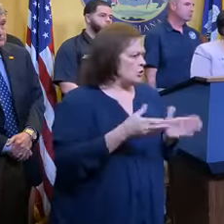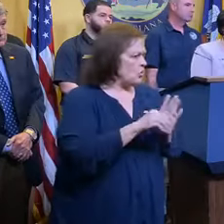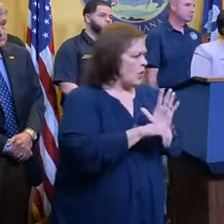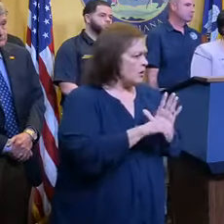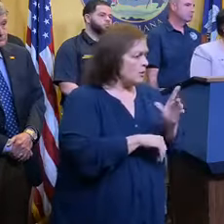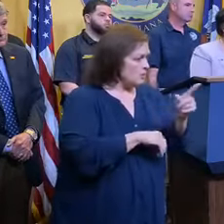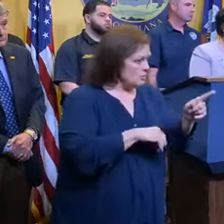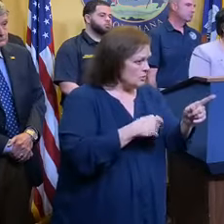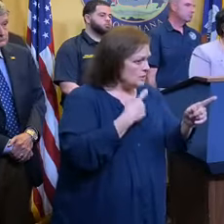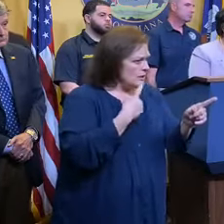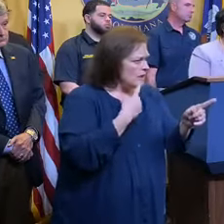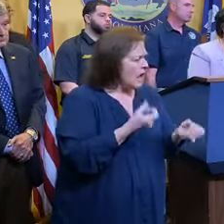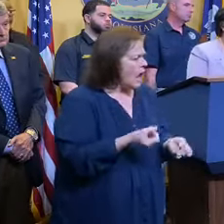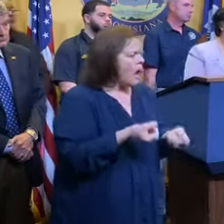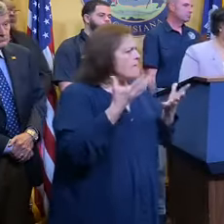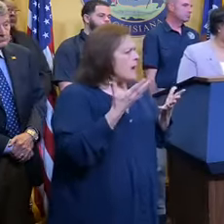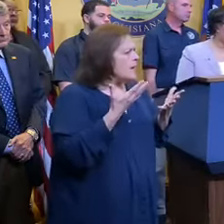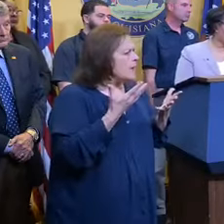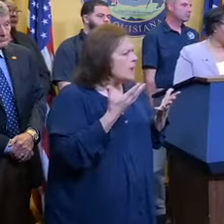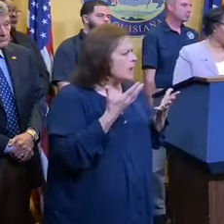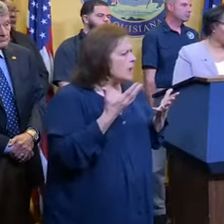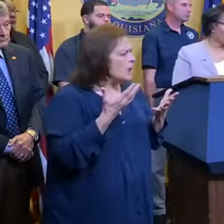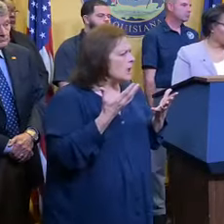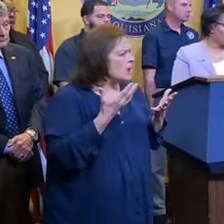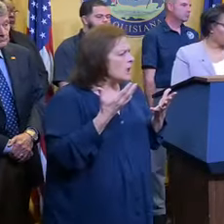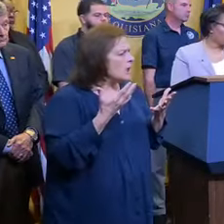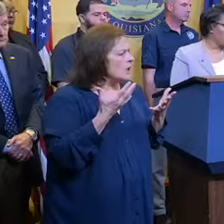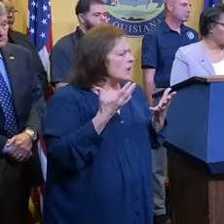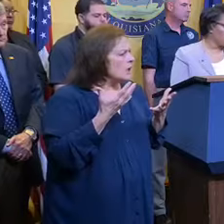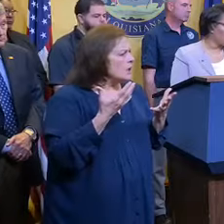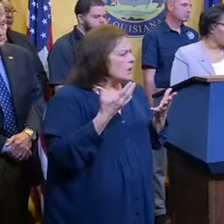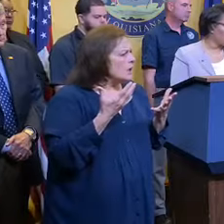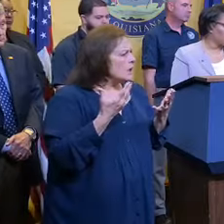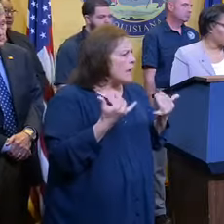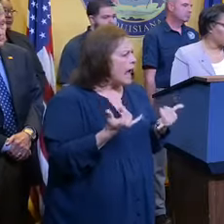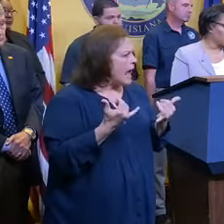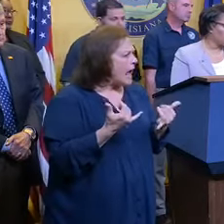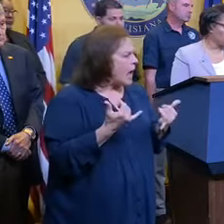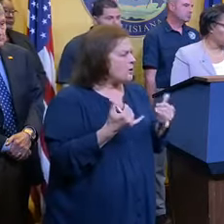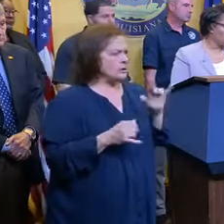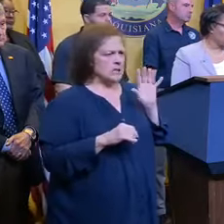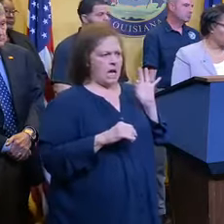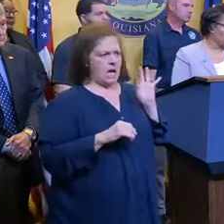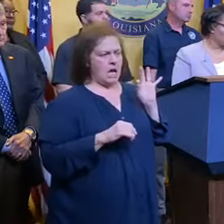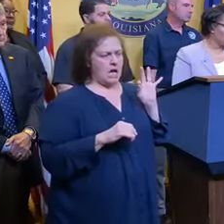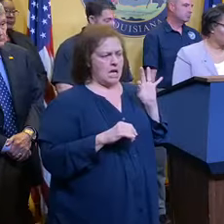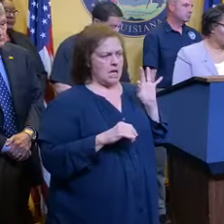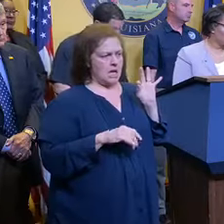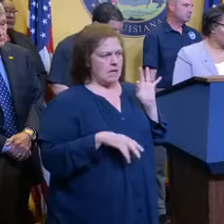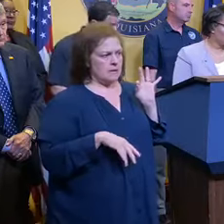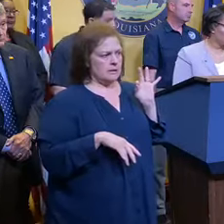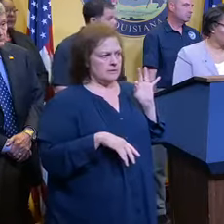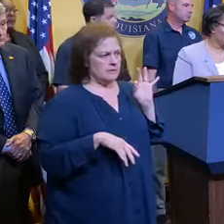for confirmation of the number of cases. The confirmation of the number of cases right now, we're at 9.